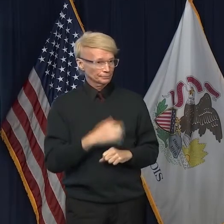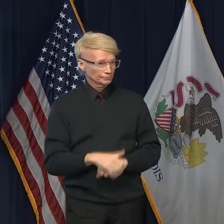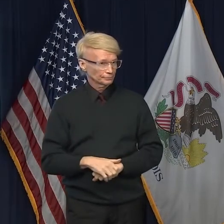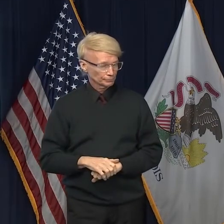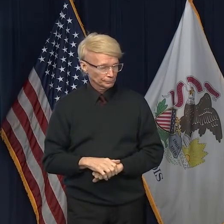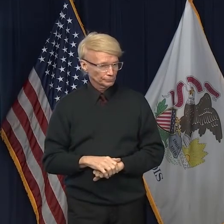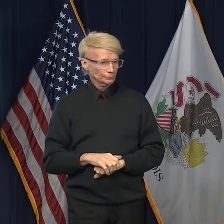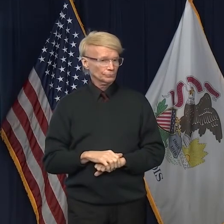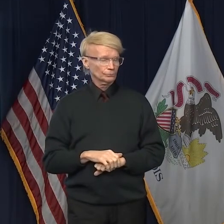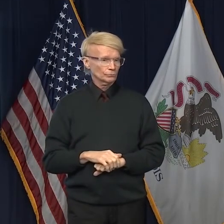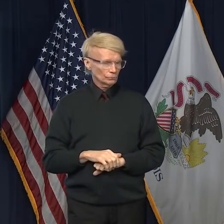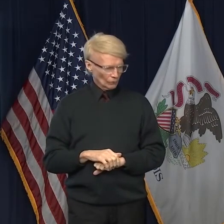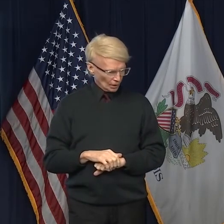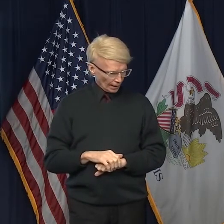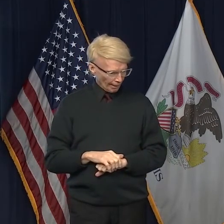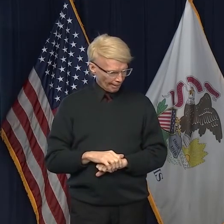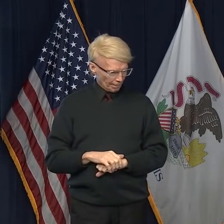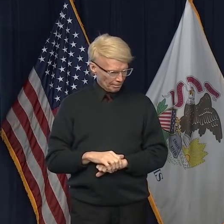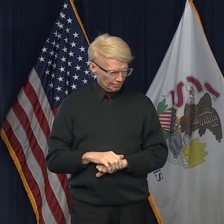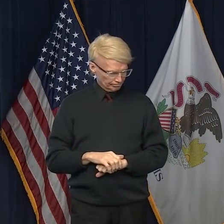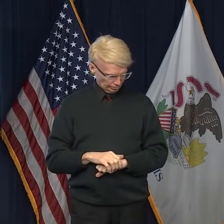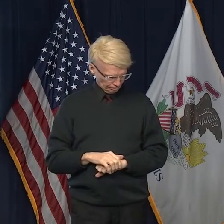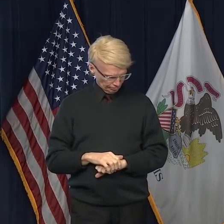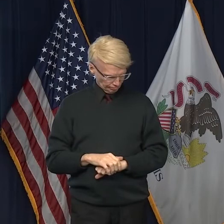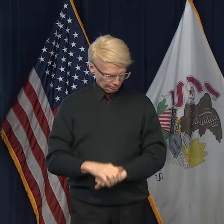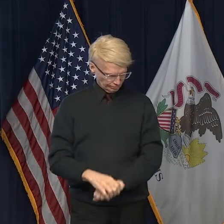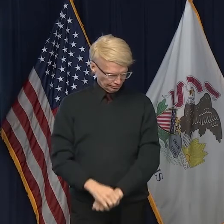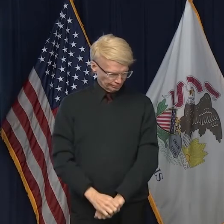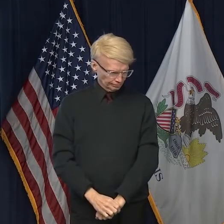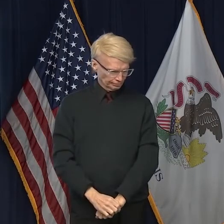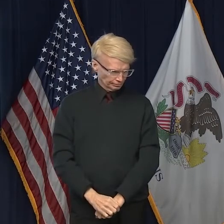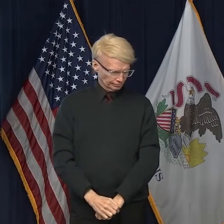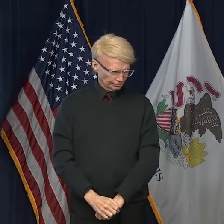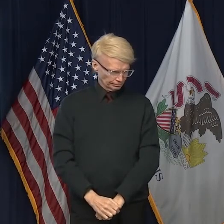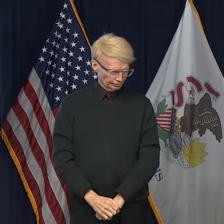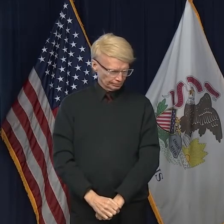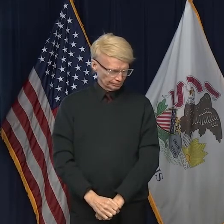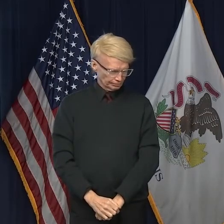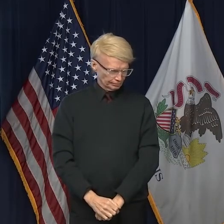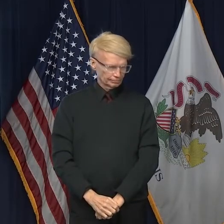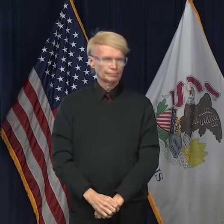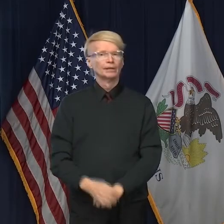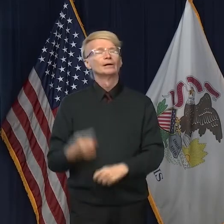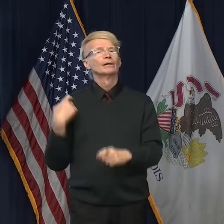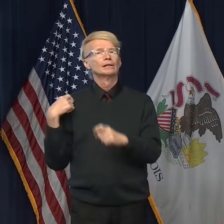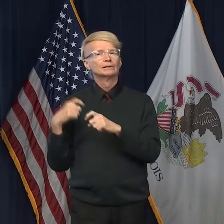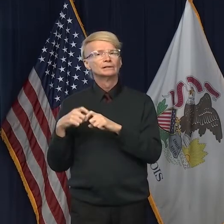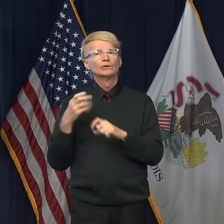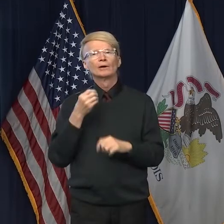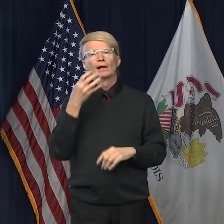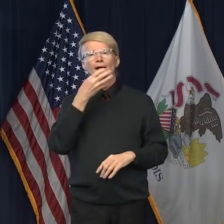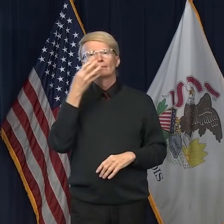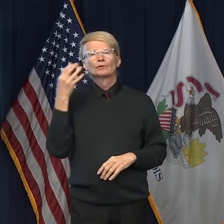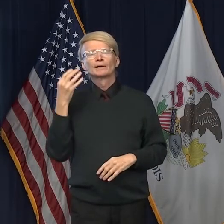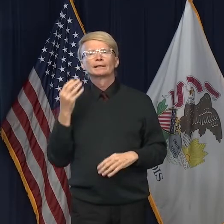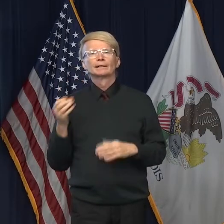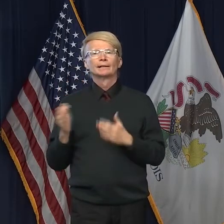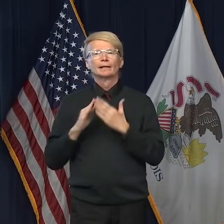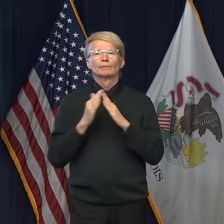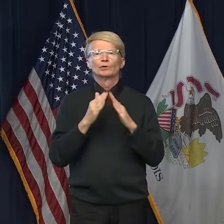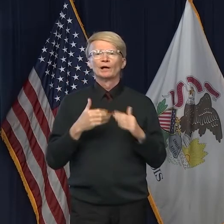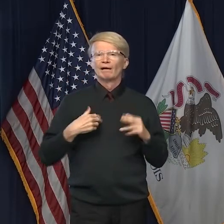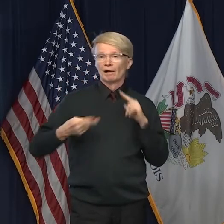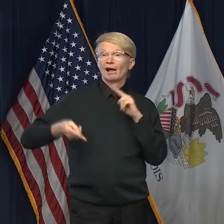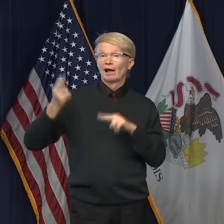of my colleague Elizabeth Matthews. She's asking about the new outreach campaign for Latino and immigrant communities which face high COVID